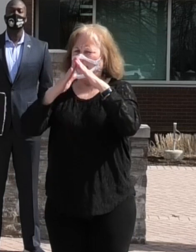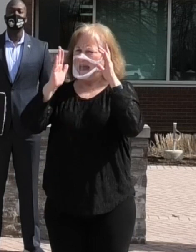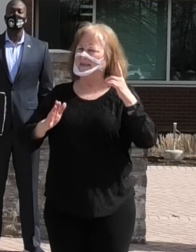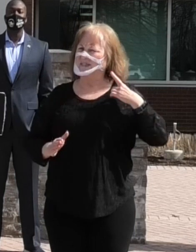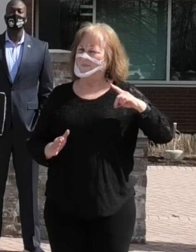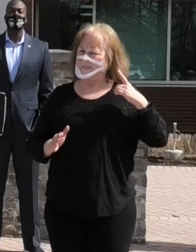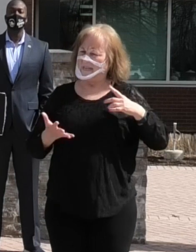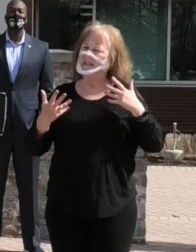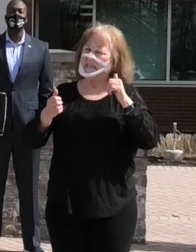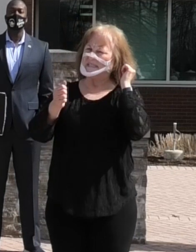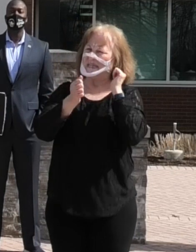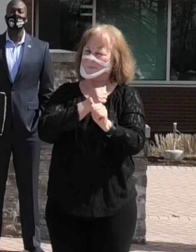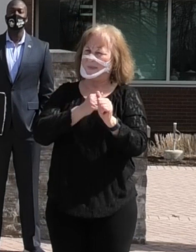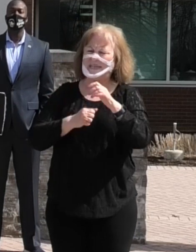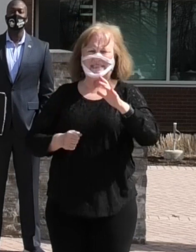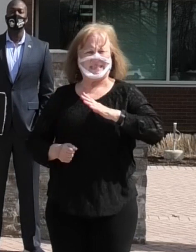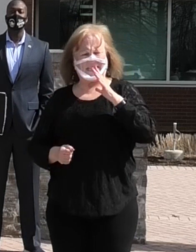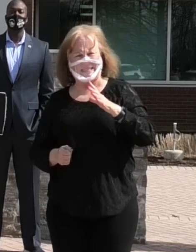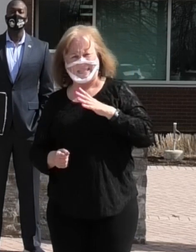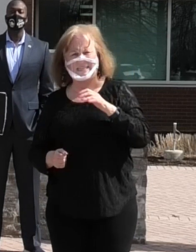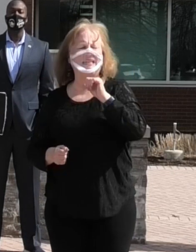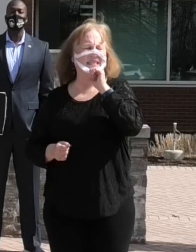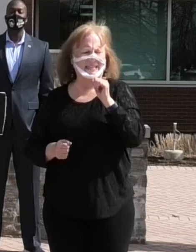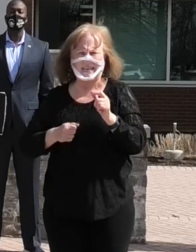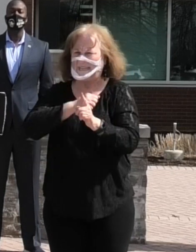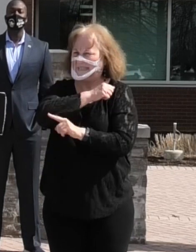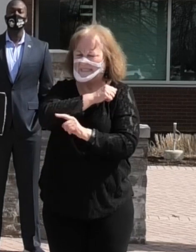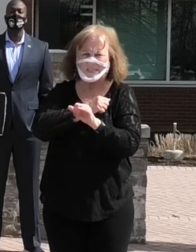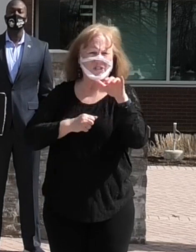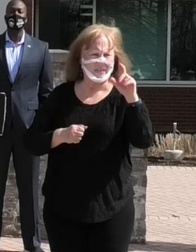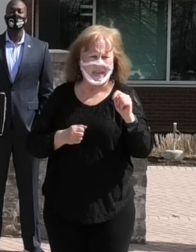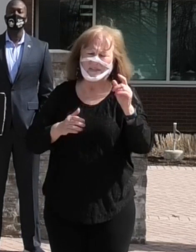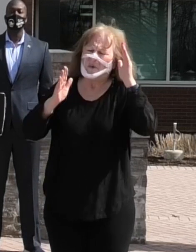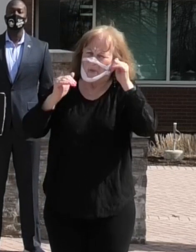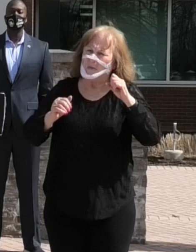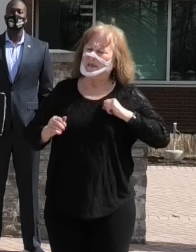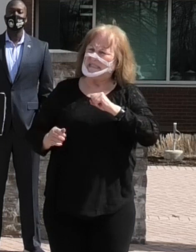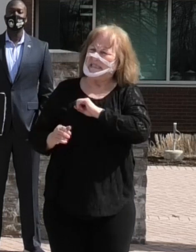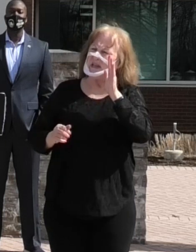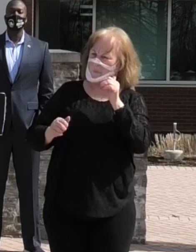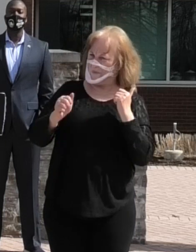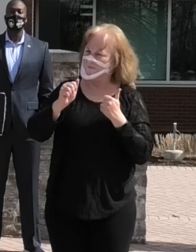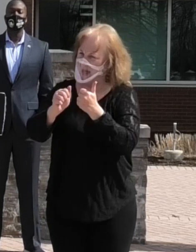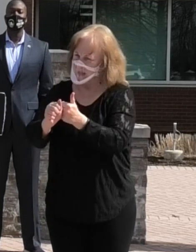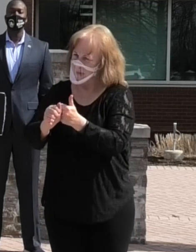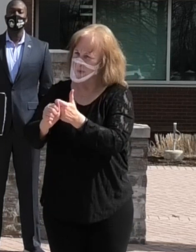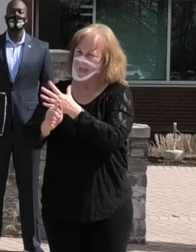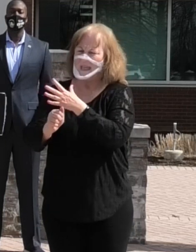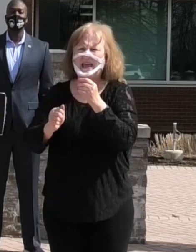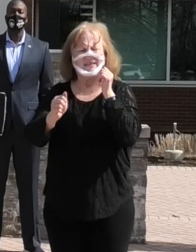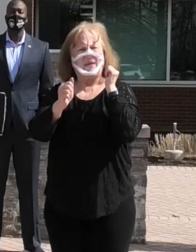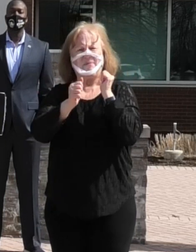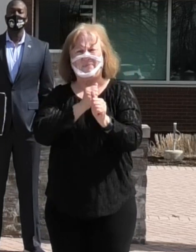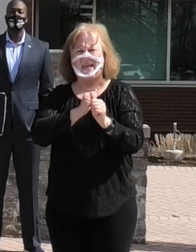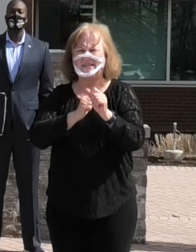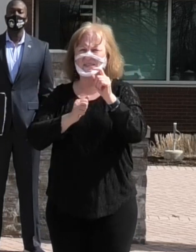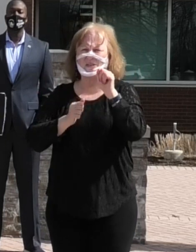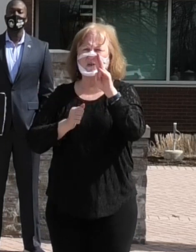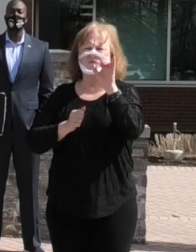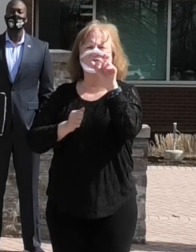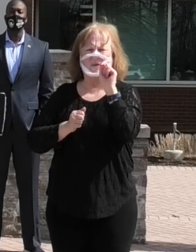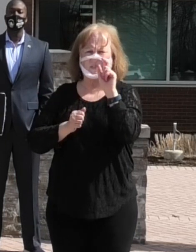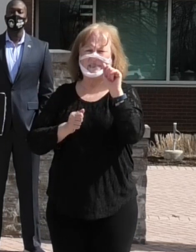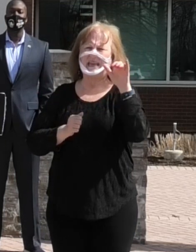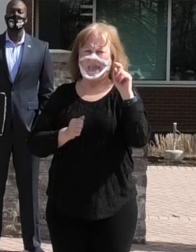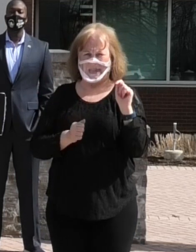of Delegates has passed the Dignity Not Detention Act, and we hope the Senate will follow, as well as passing the Trust